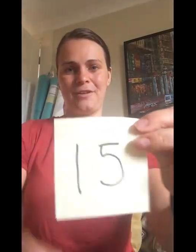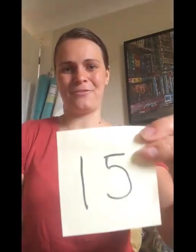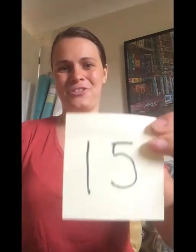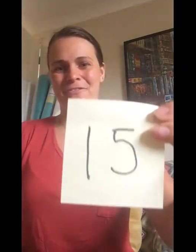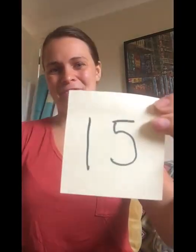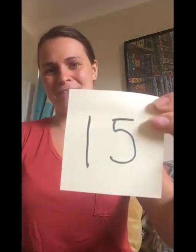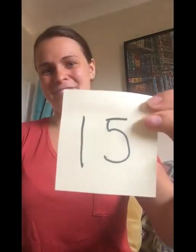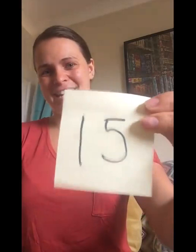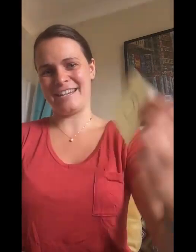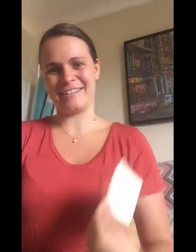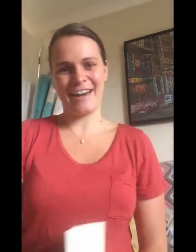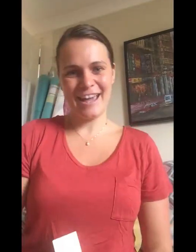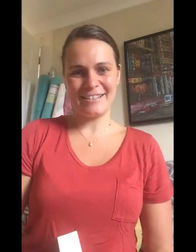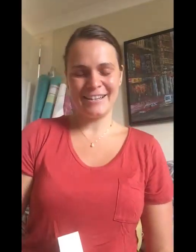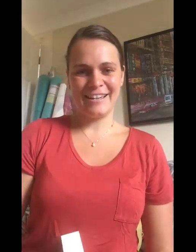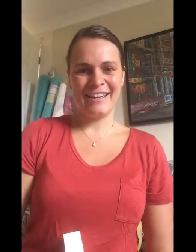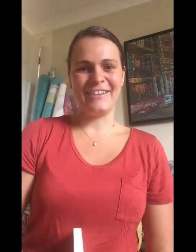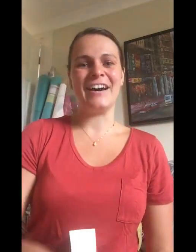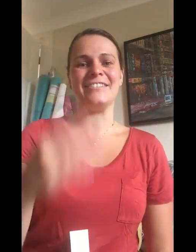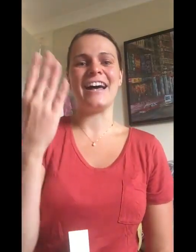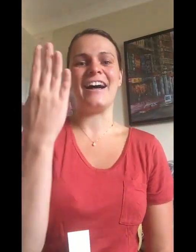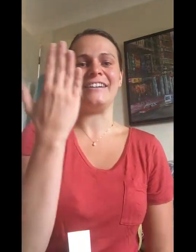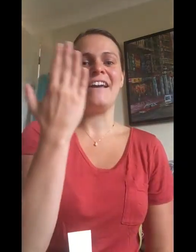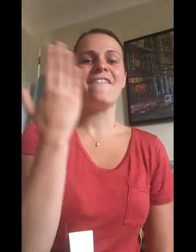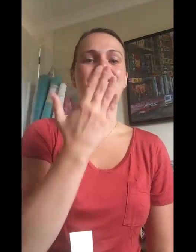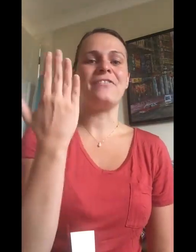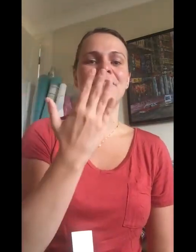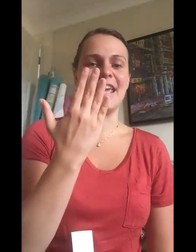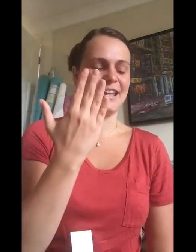What do you think 15 is, guys? Well done. 15.